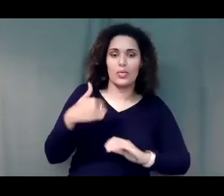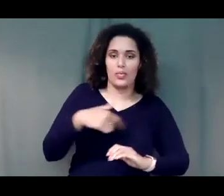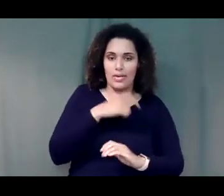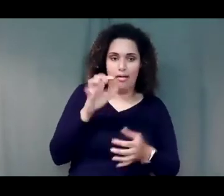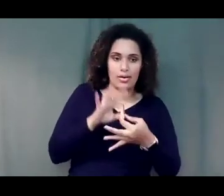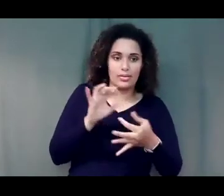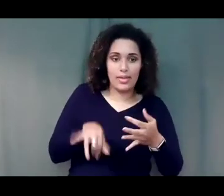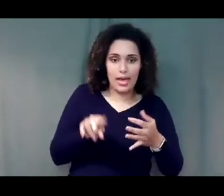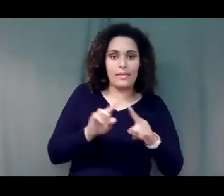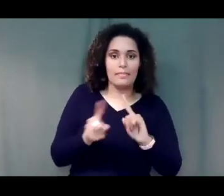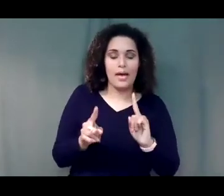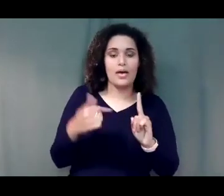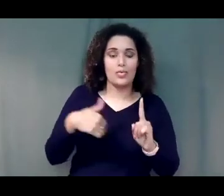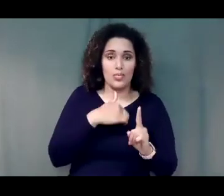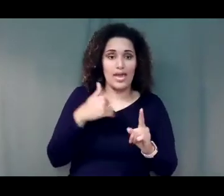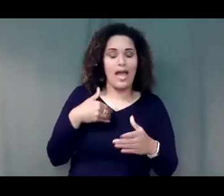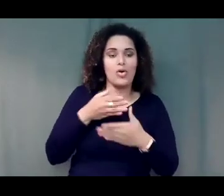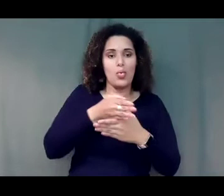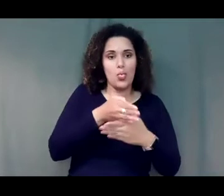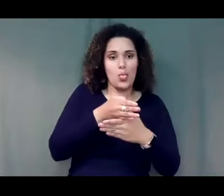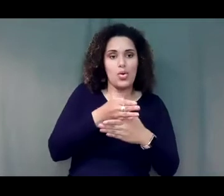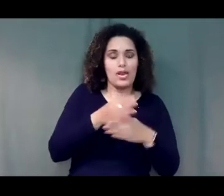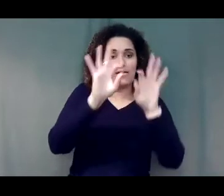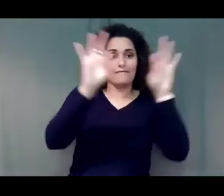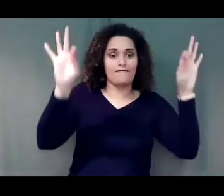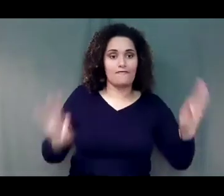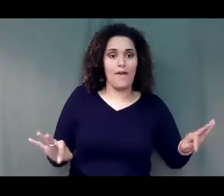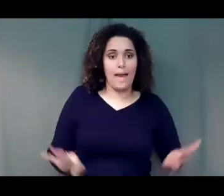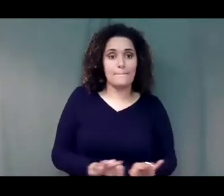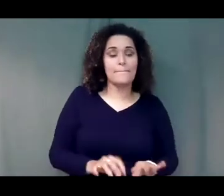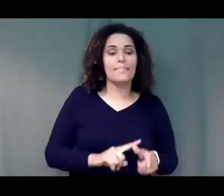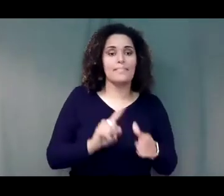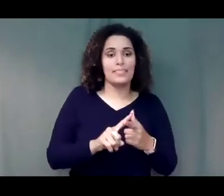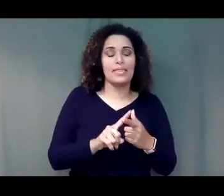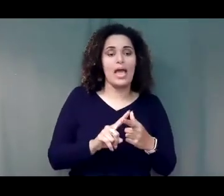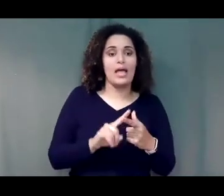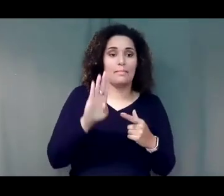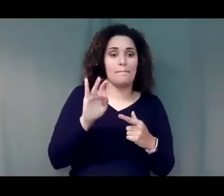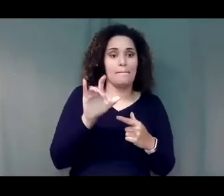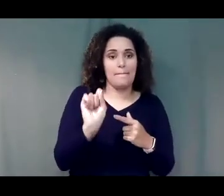a wooden frame, and then the bales are just filled in as insulation. But